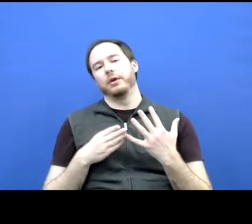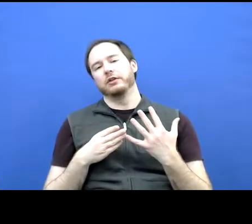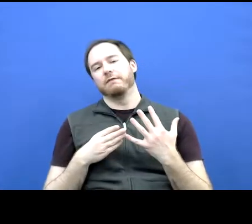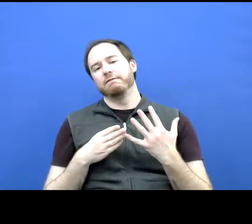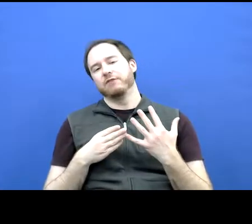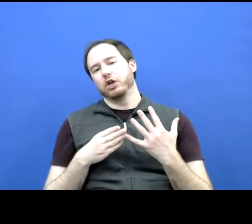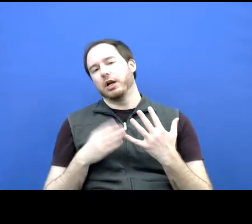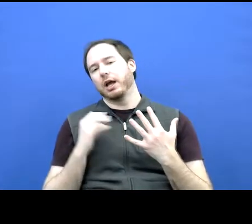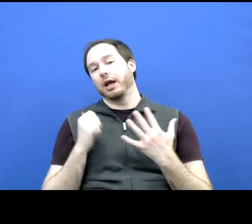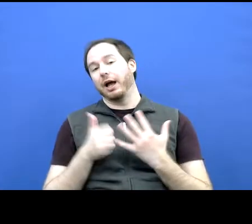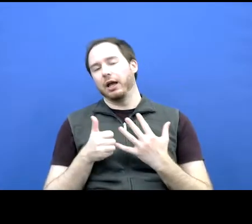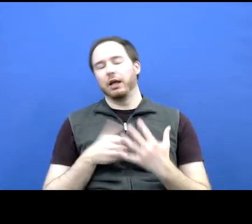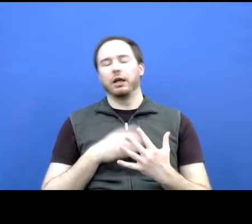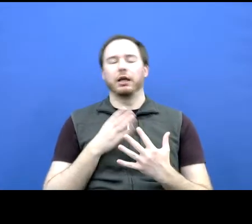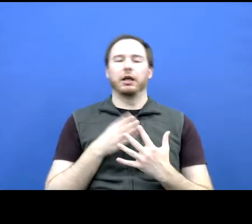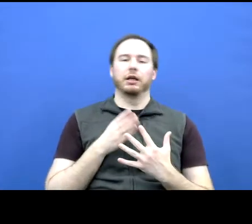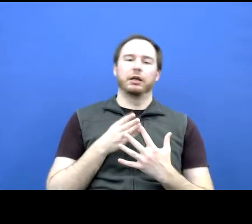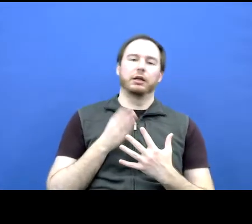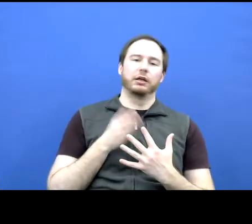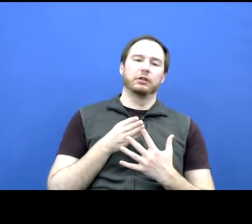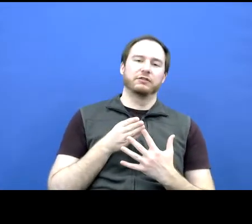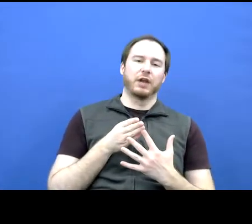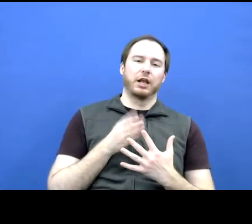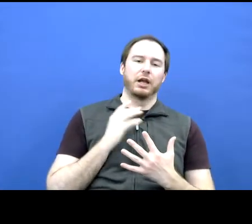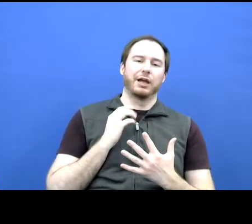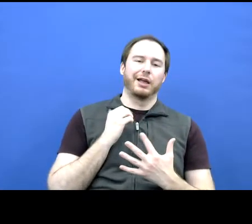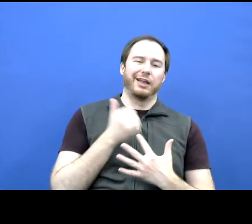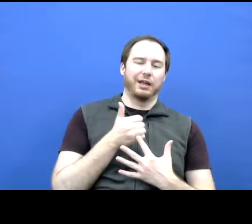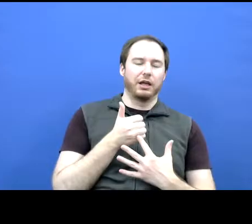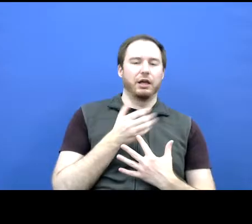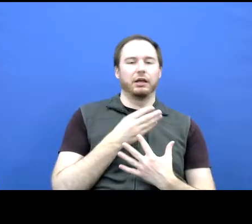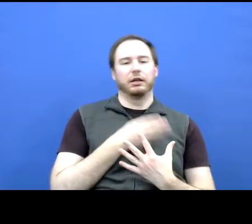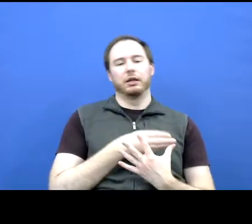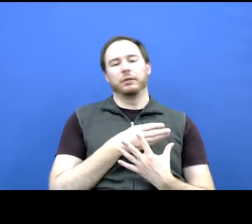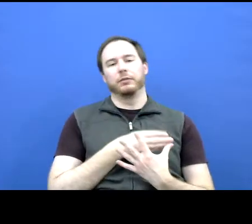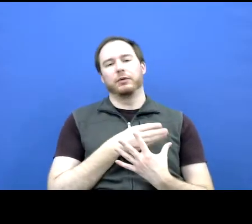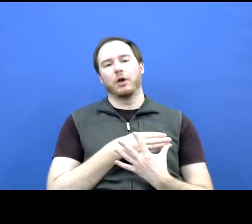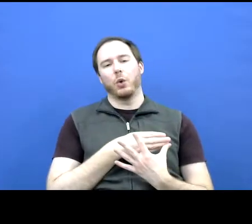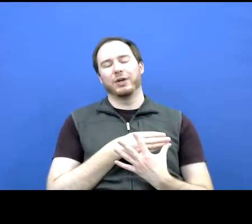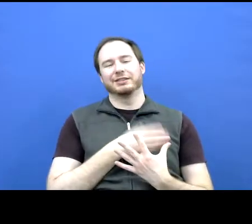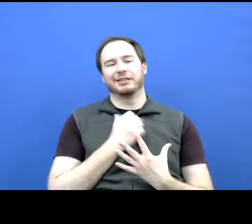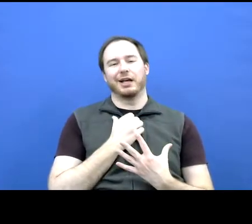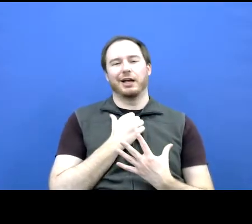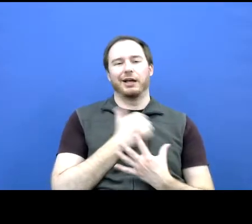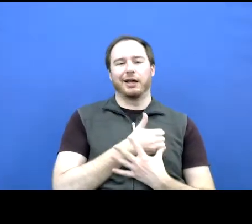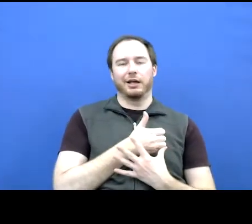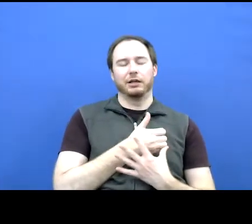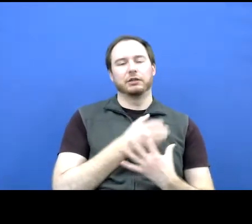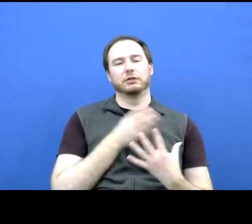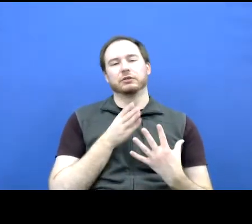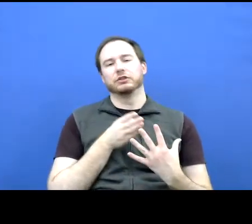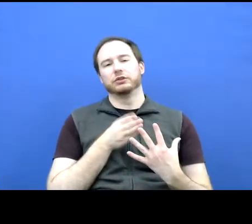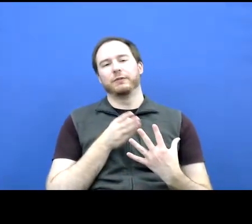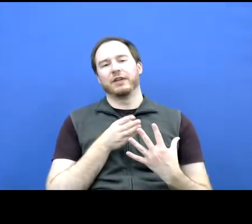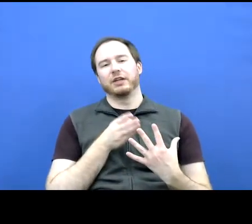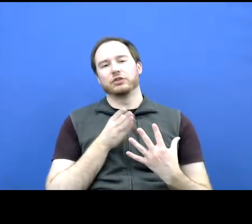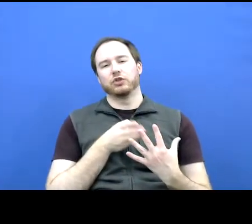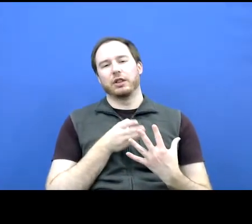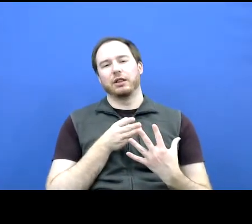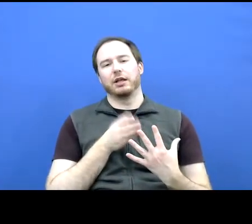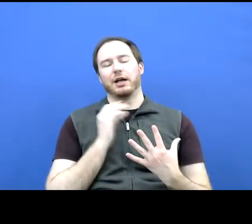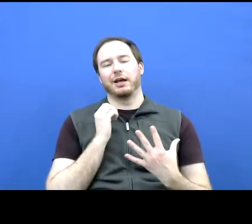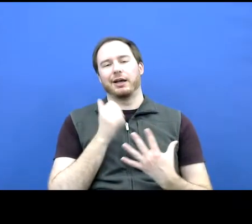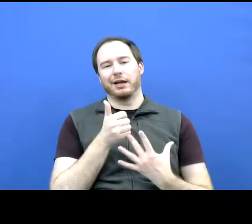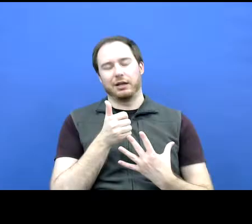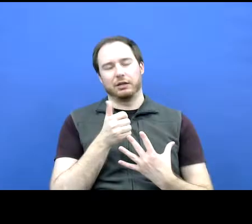Councilmember Stafford, Aye. Councilmember Safranek, Aye. Councilmember Owens, Aye. Supervisor